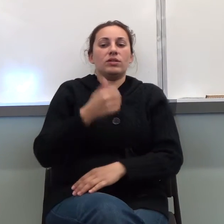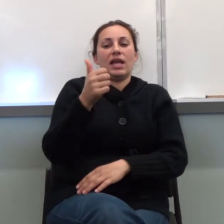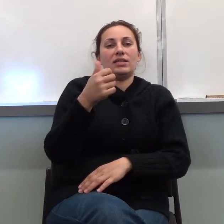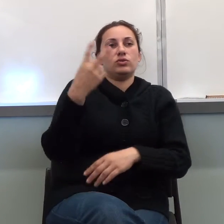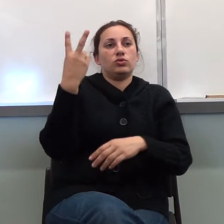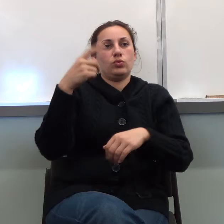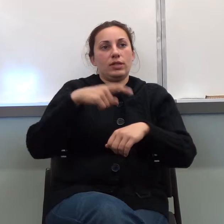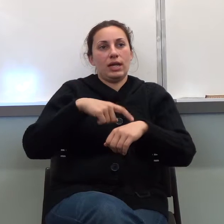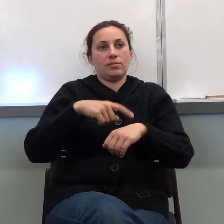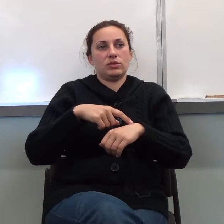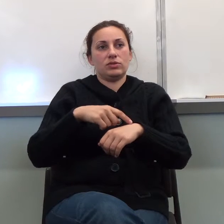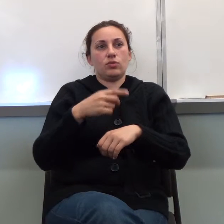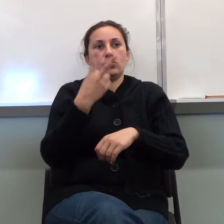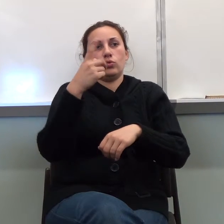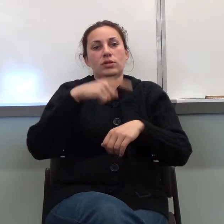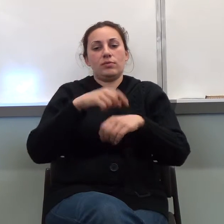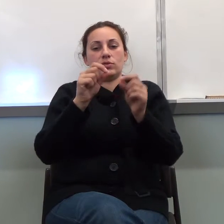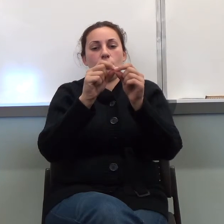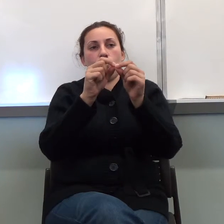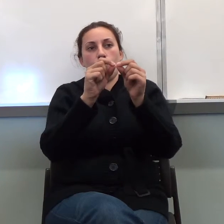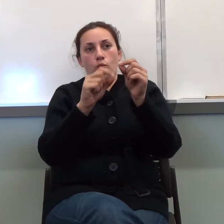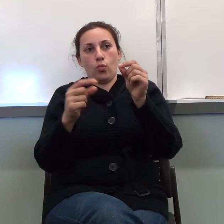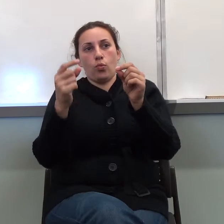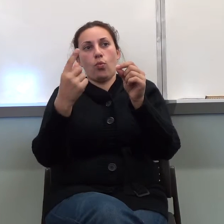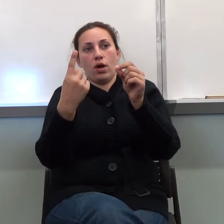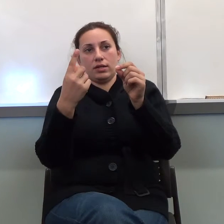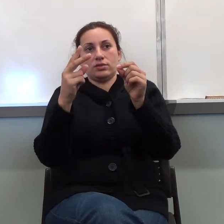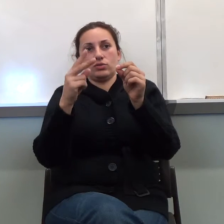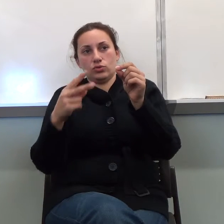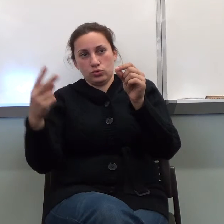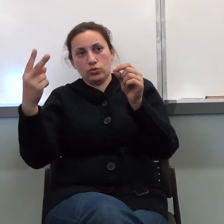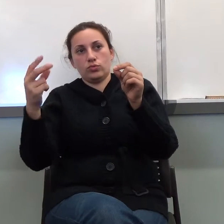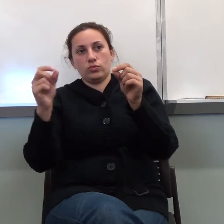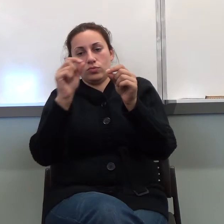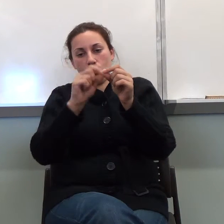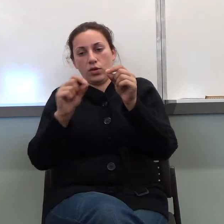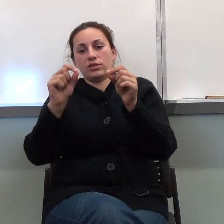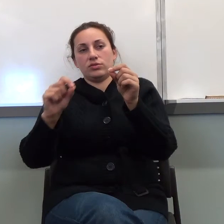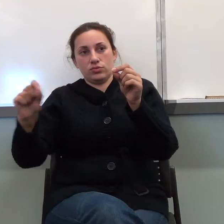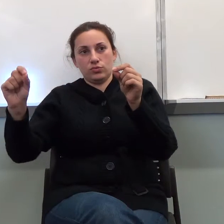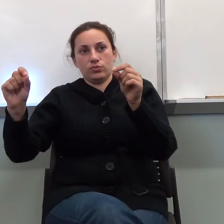going to go twice to the right. So this would be a 62, attach a percent sign, and you're done.